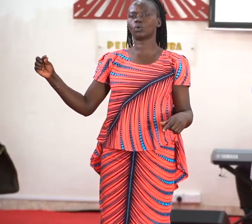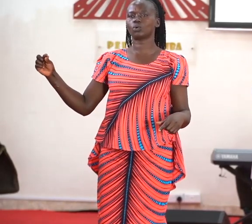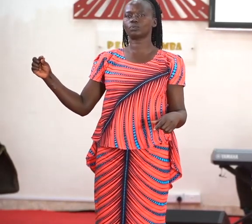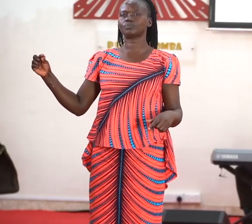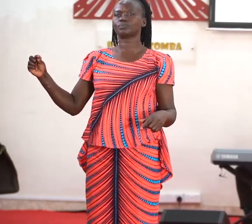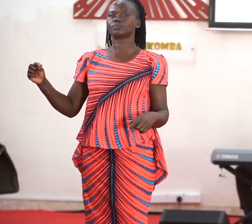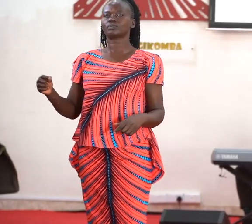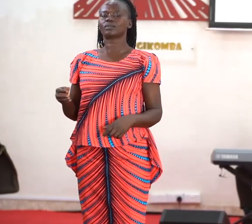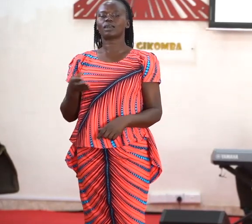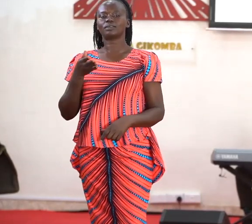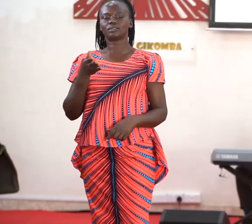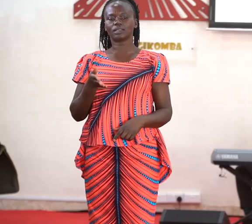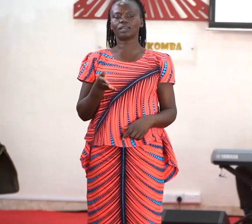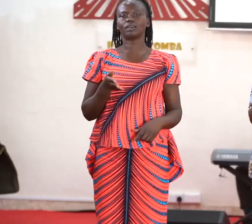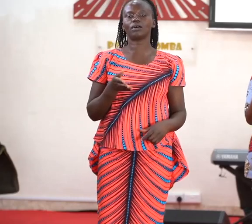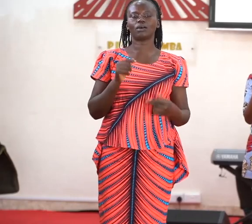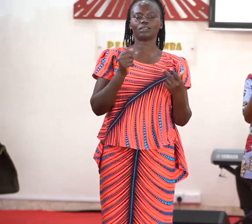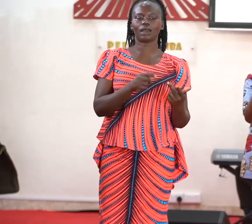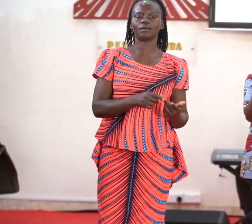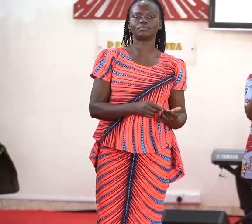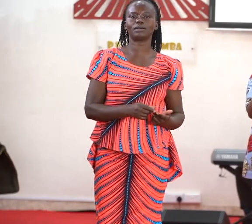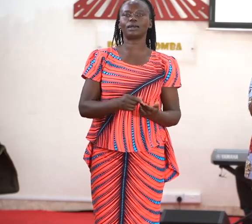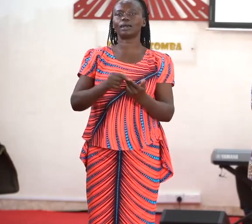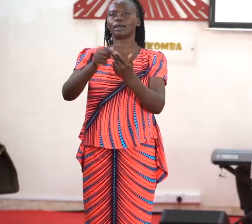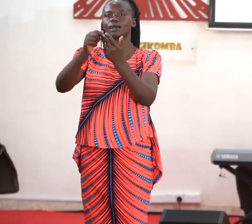The manna, Dio the